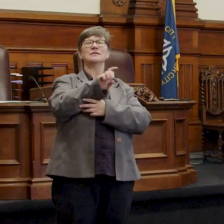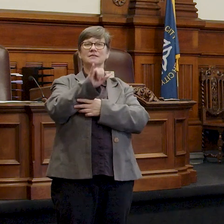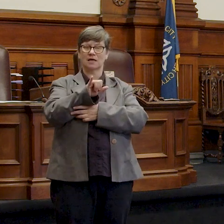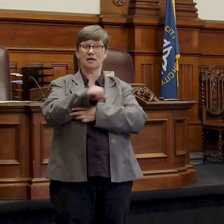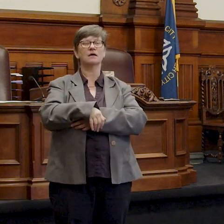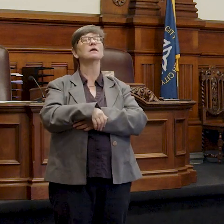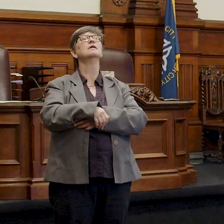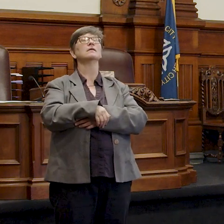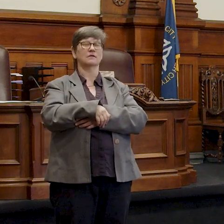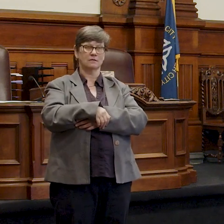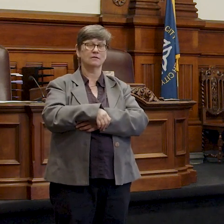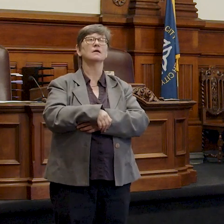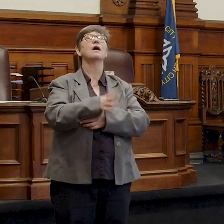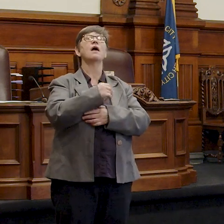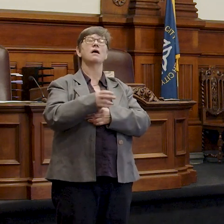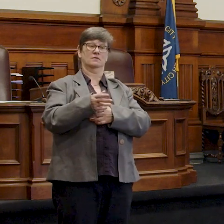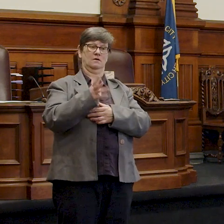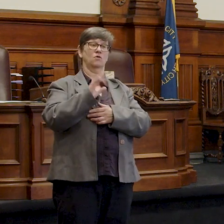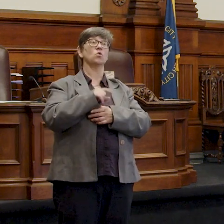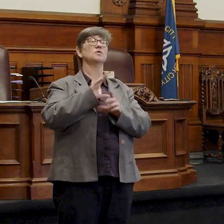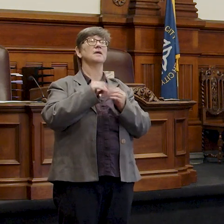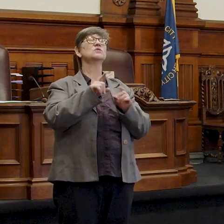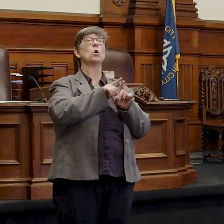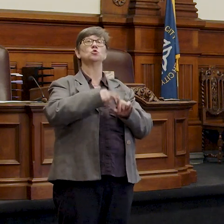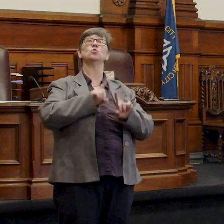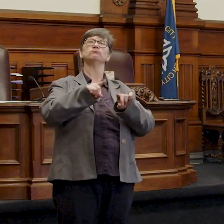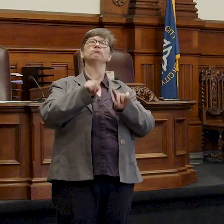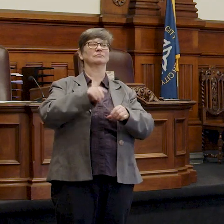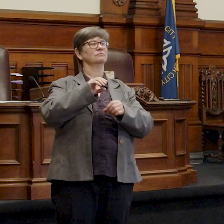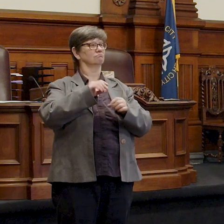youtube.com/Rochester City Council, and they can also be attended in person.